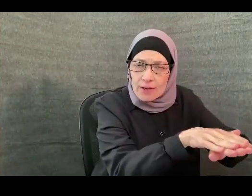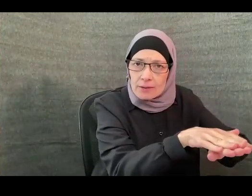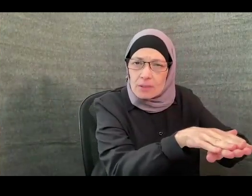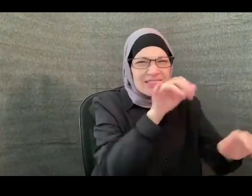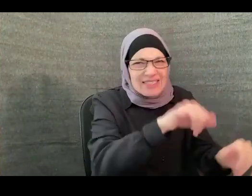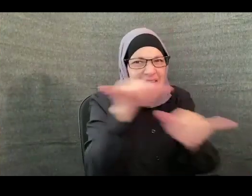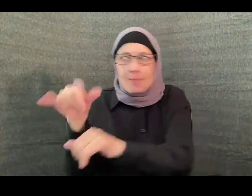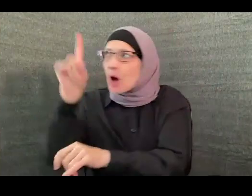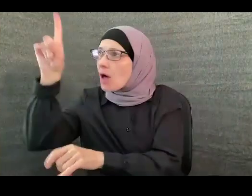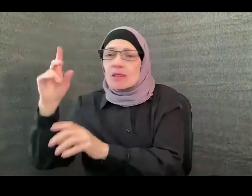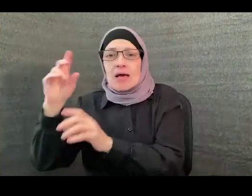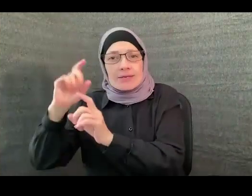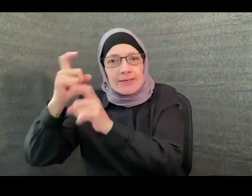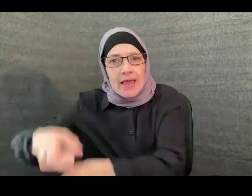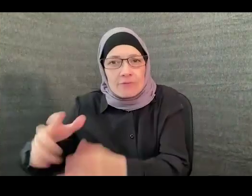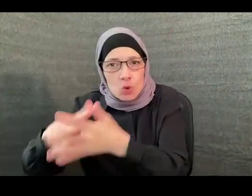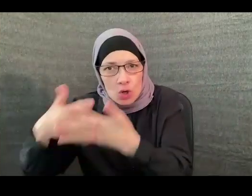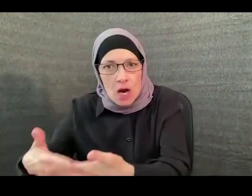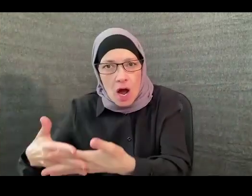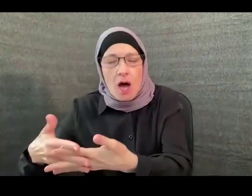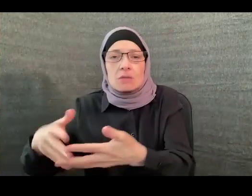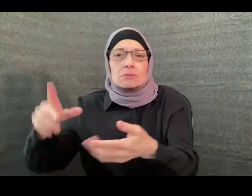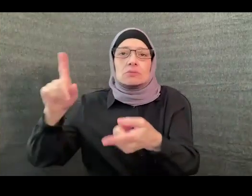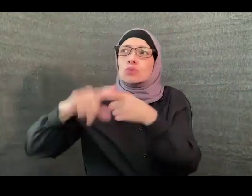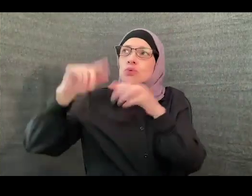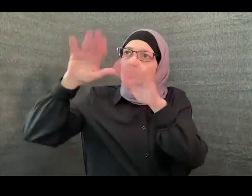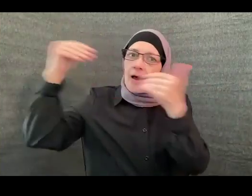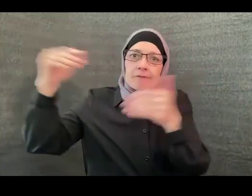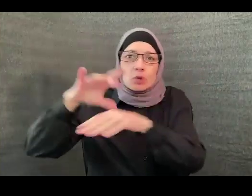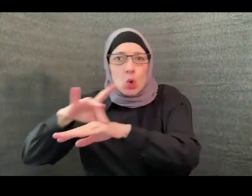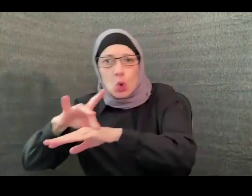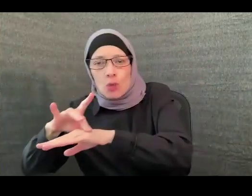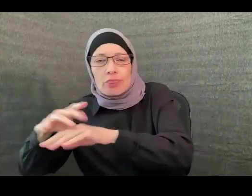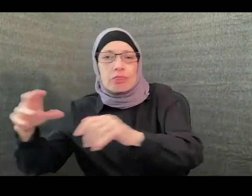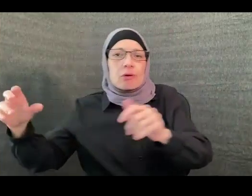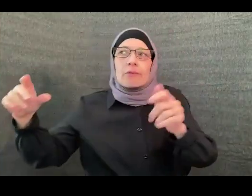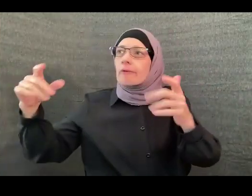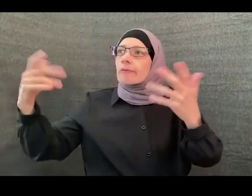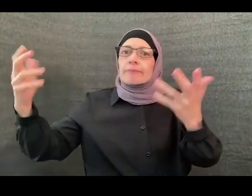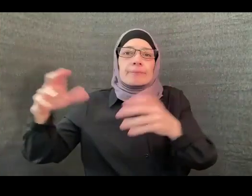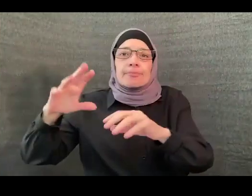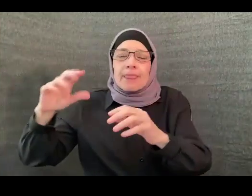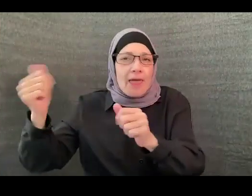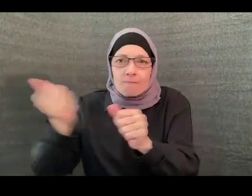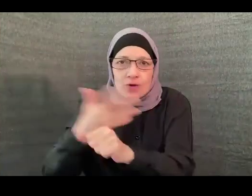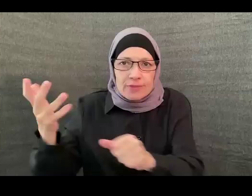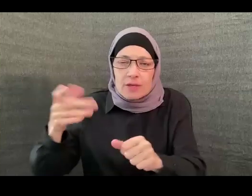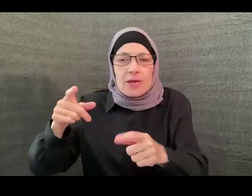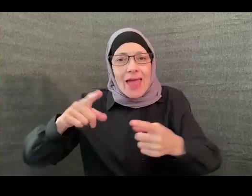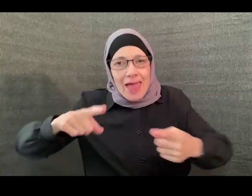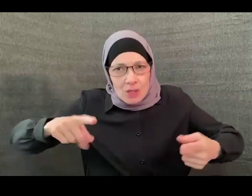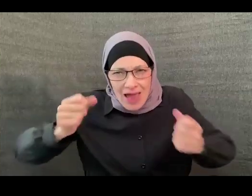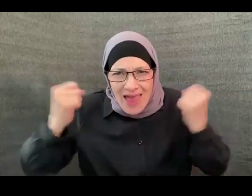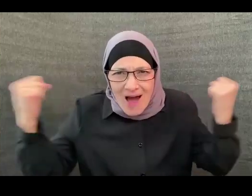trust, the covenant with Allah to be submissive and obedient. And they felt